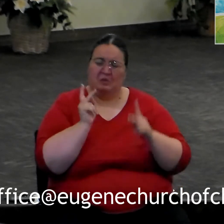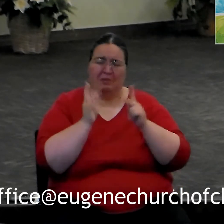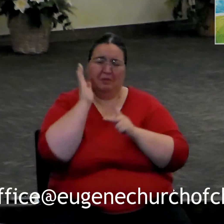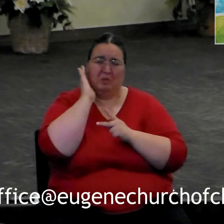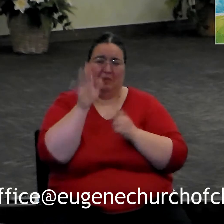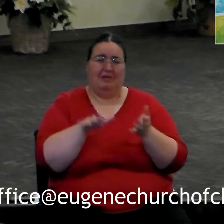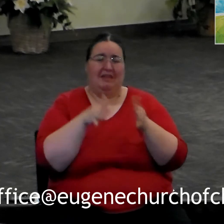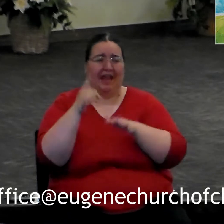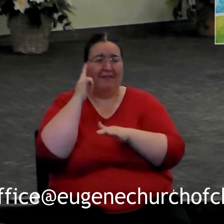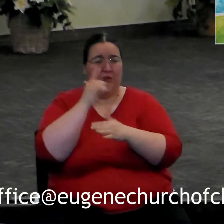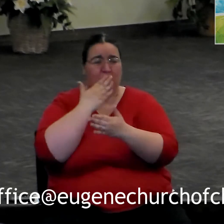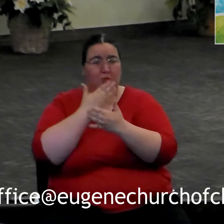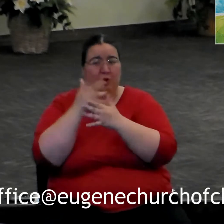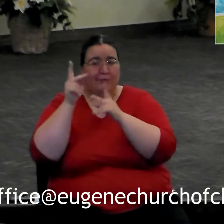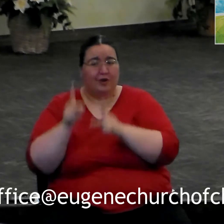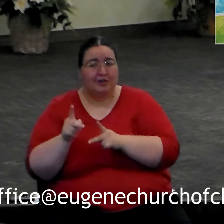Christ died for us.